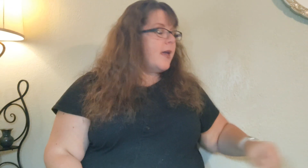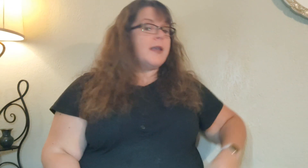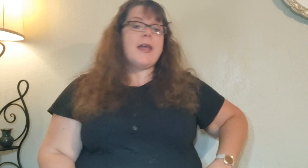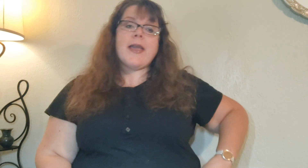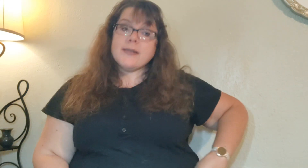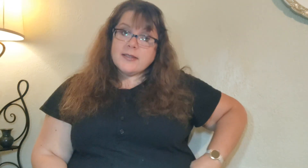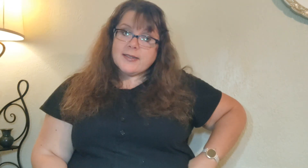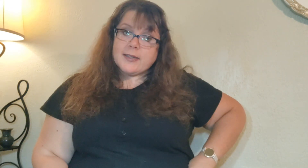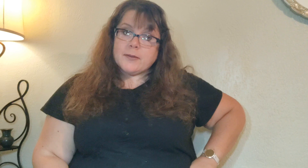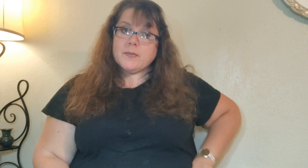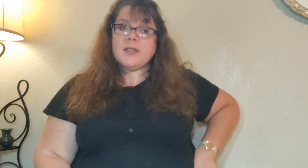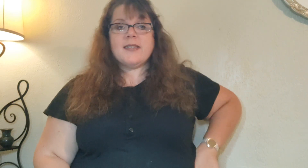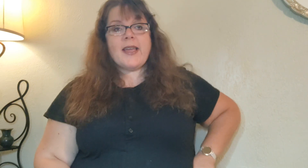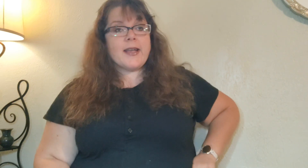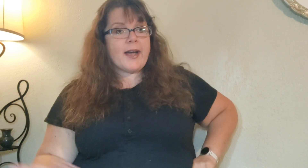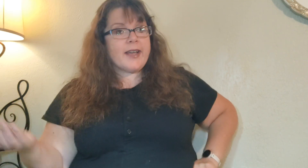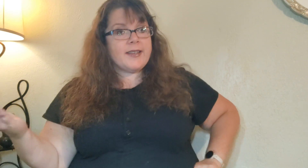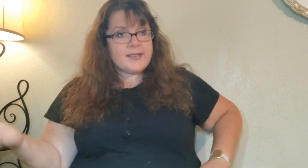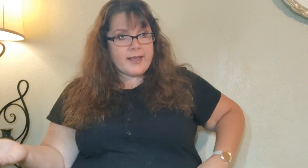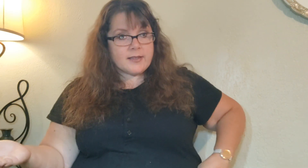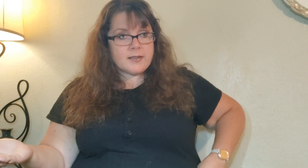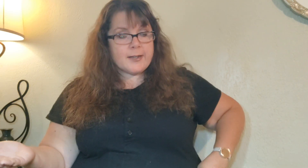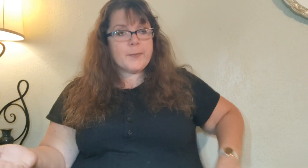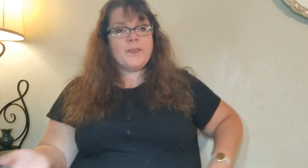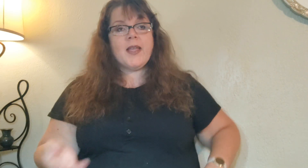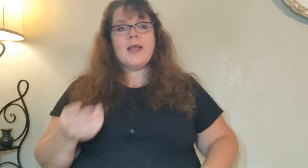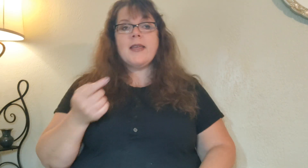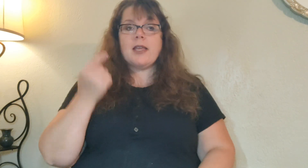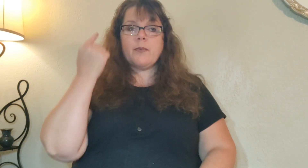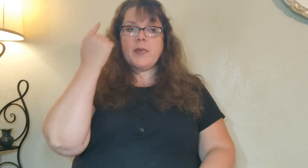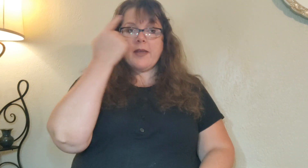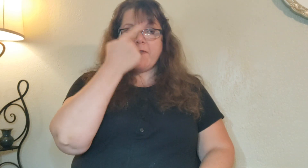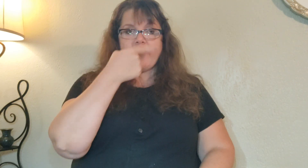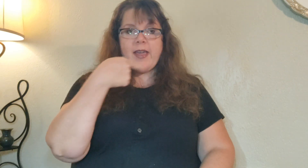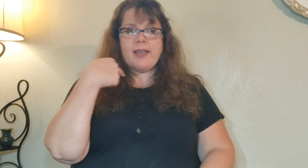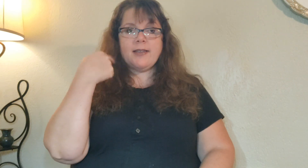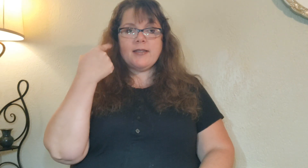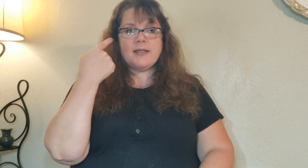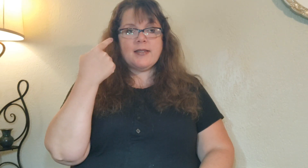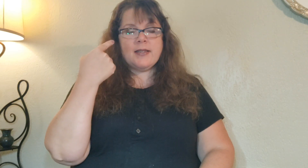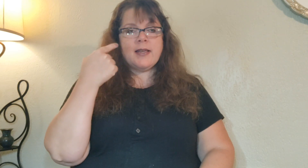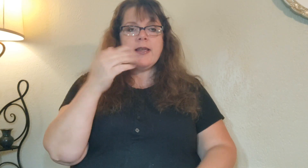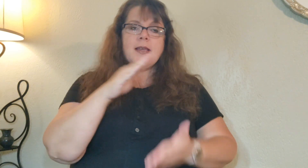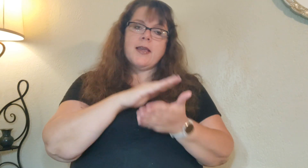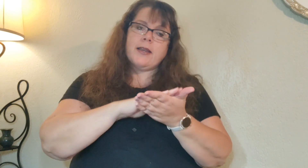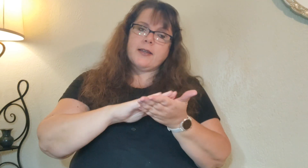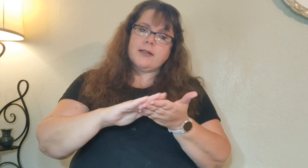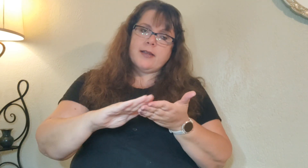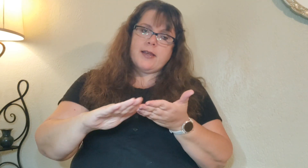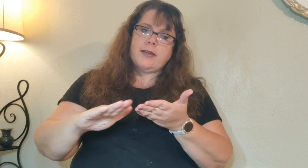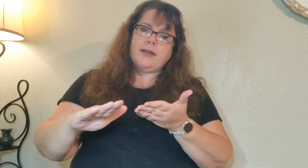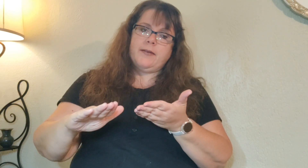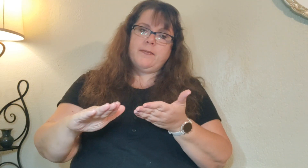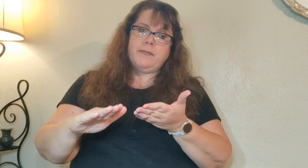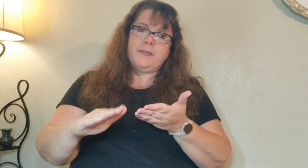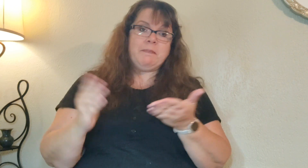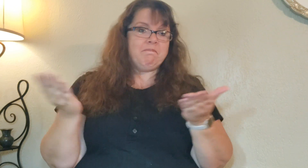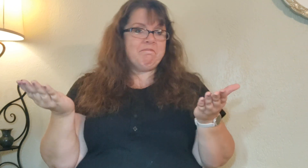And handsome, to say a guy is handsome, it'd be face and clean.